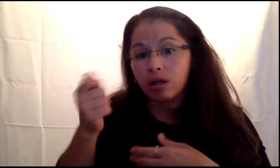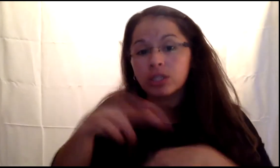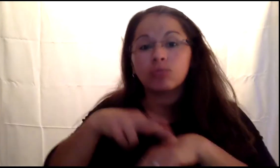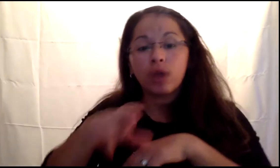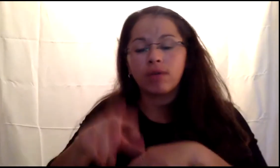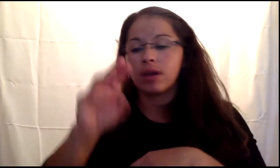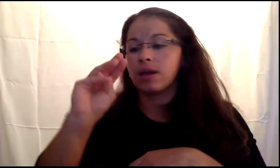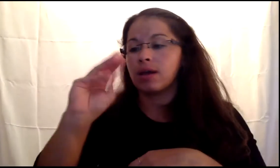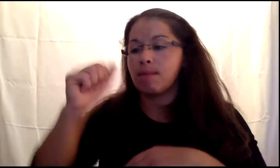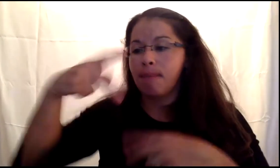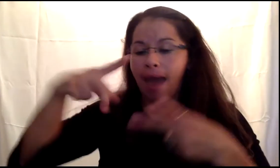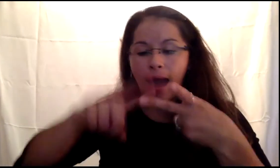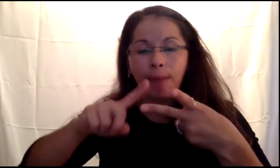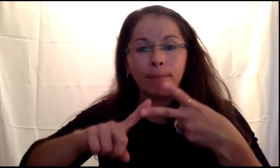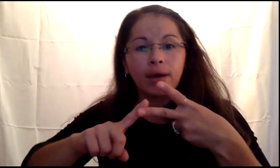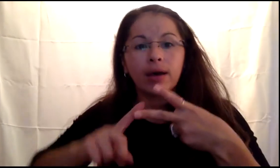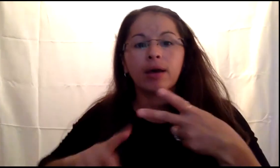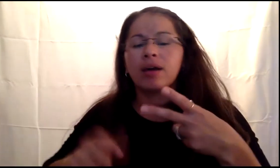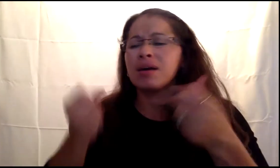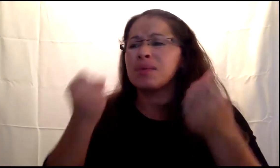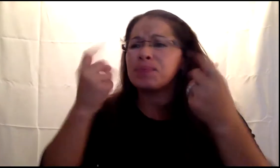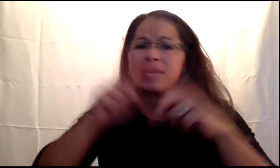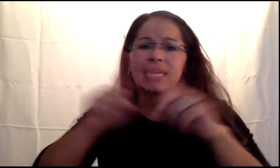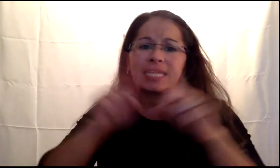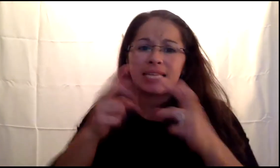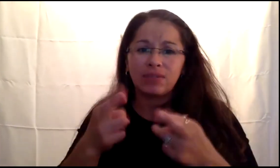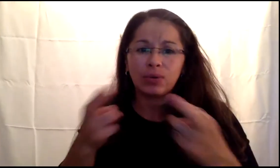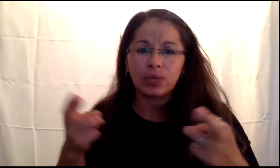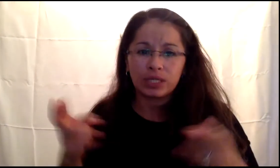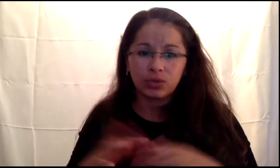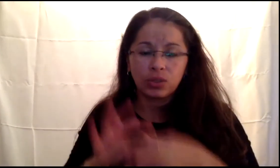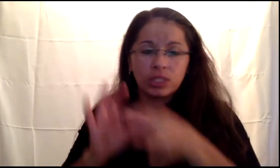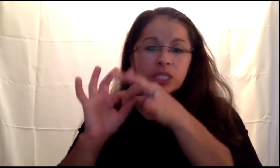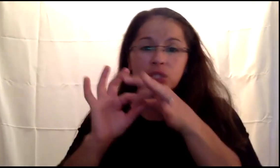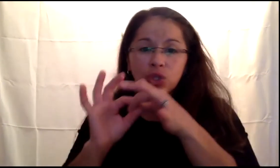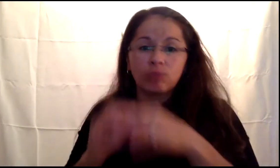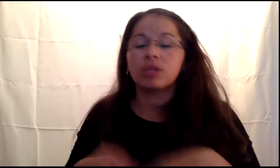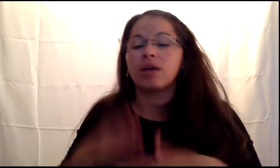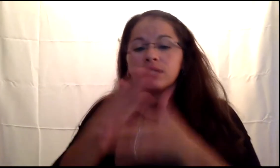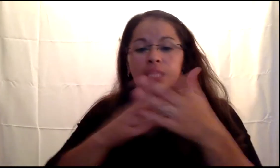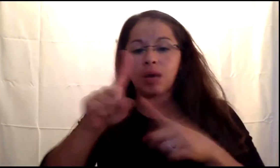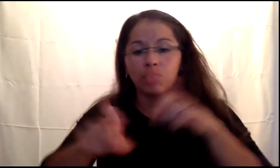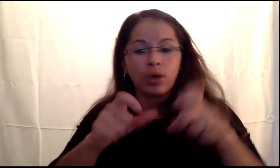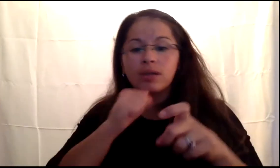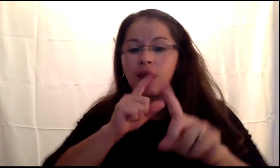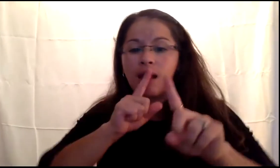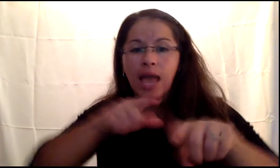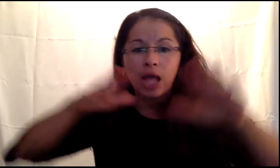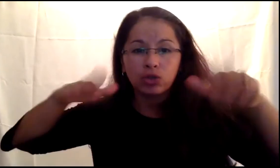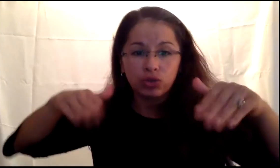of all kinds of resources in terms of some of these questions we didn't get to specifically about status and breakdown of